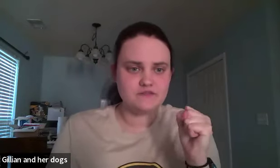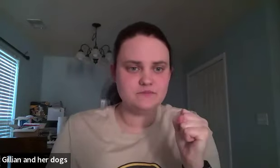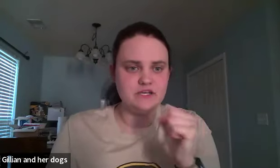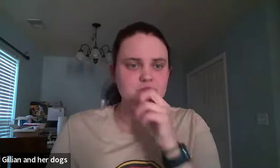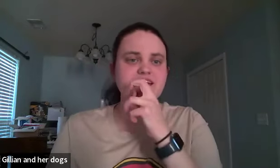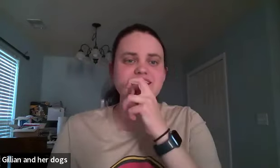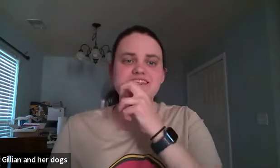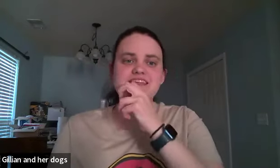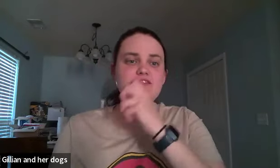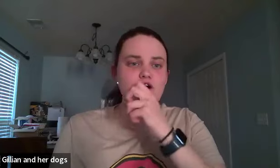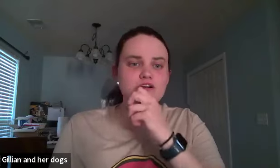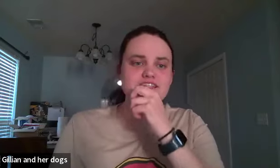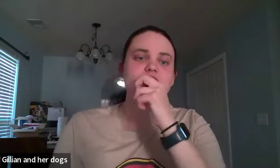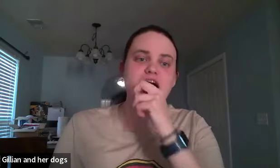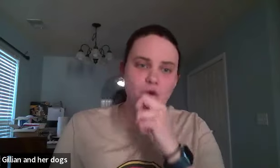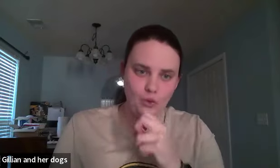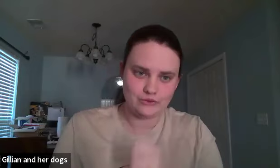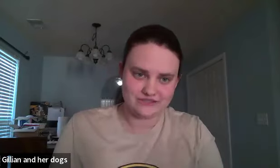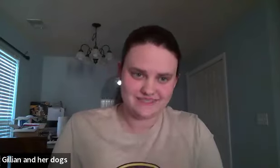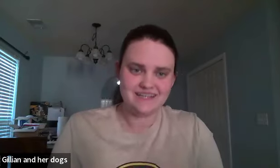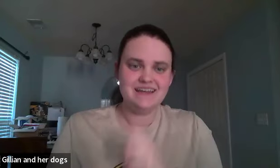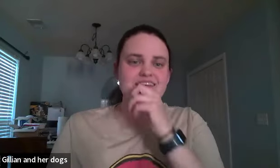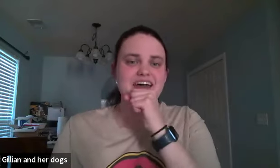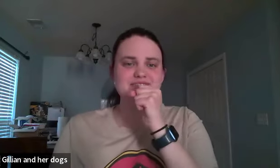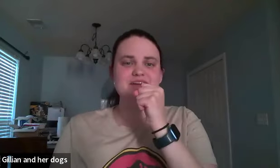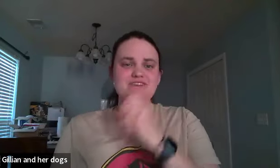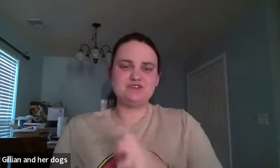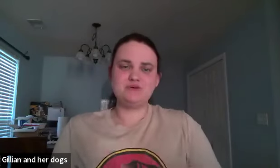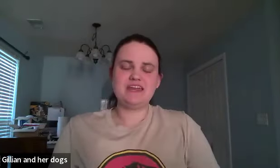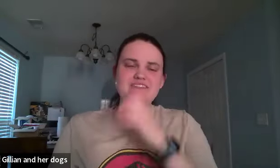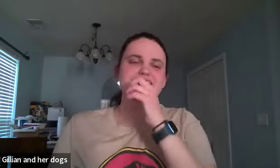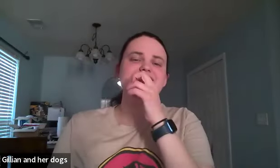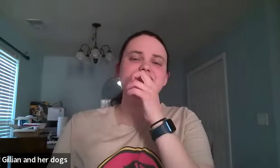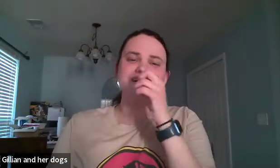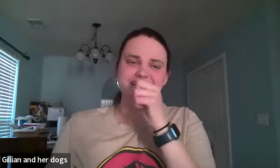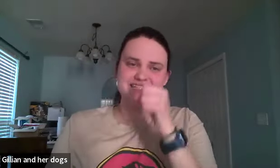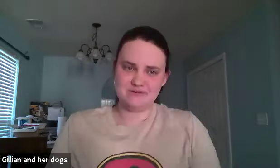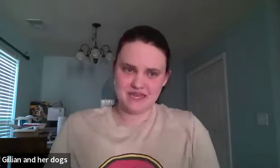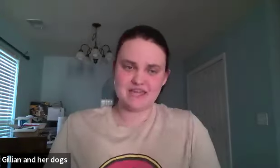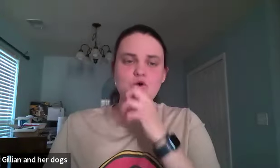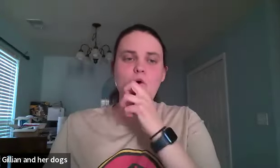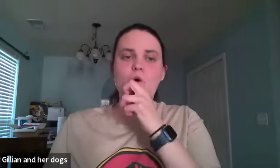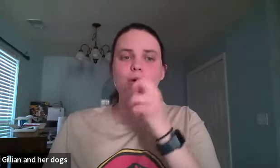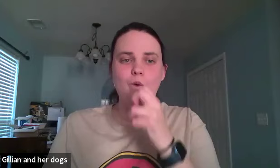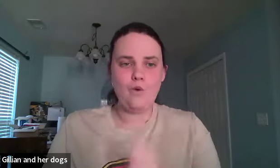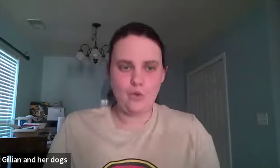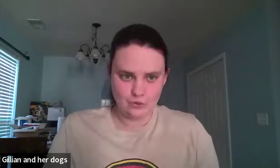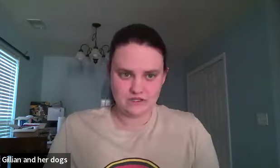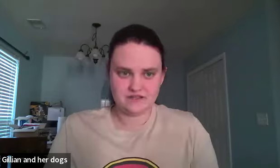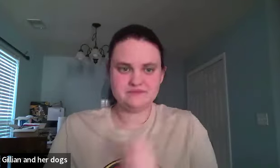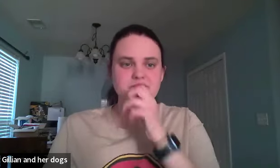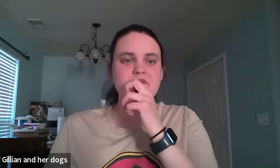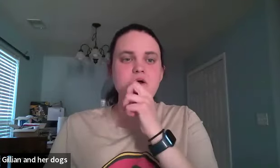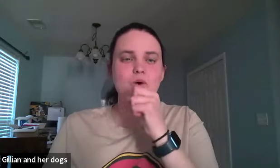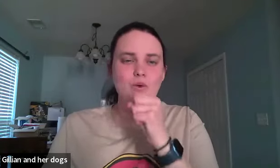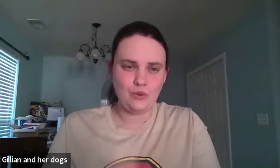Gandalf's beard because it is that long because they are that old. That is my visual with that. And I think it's the funniest thing with that. So old.